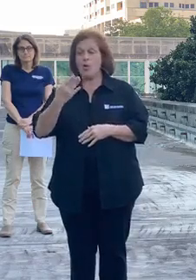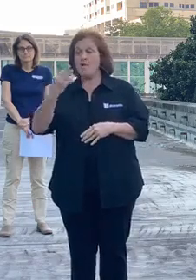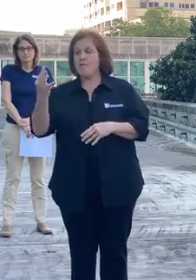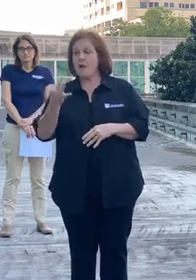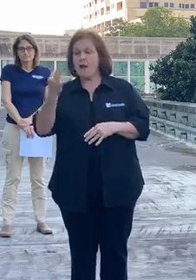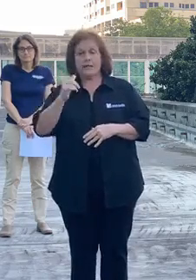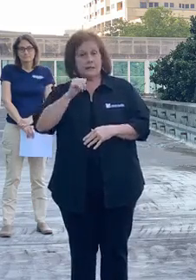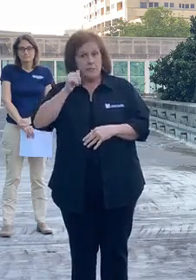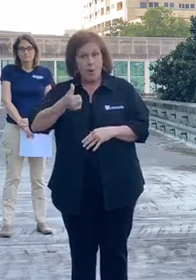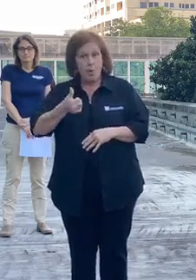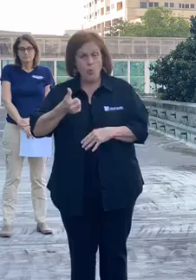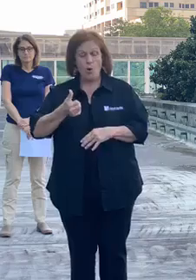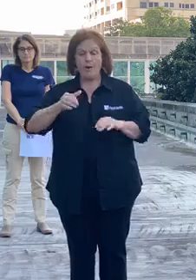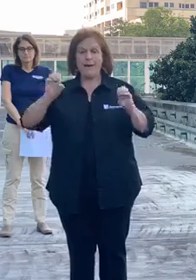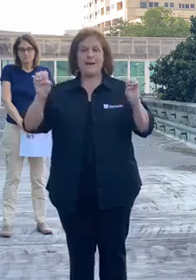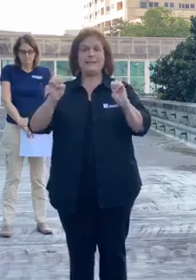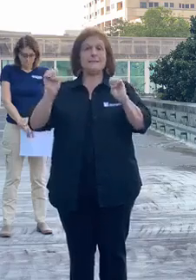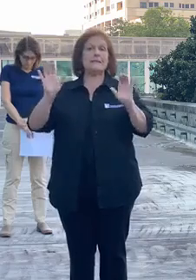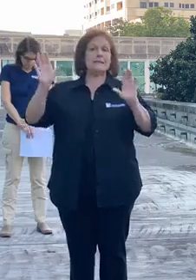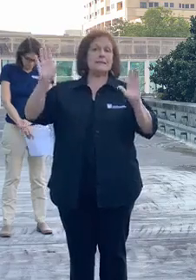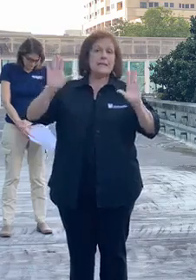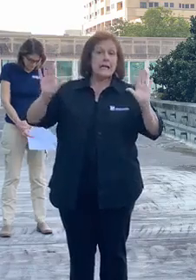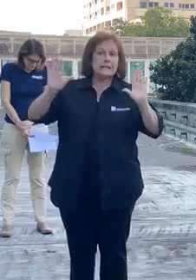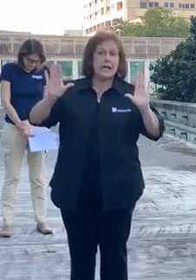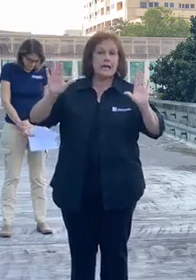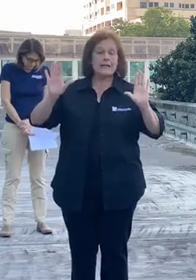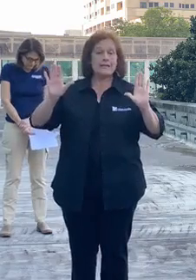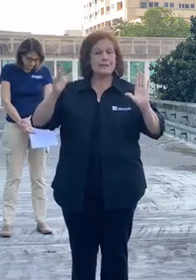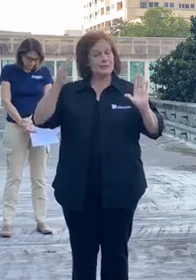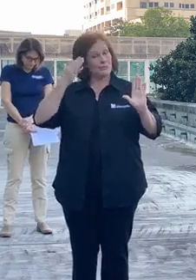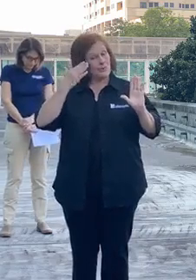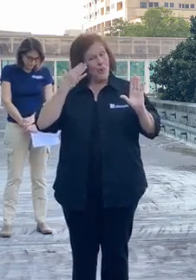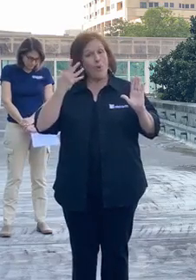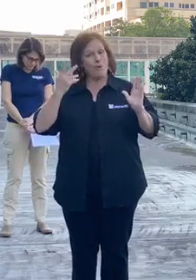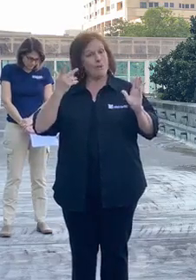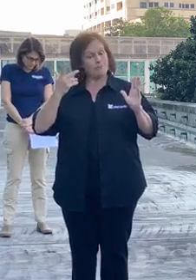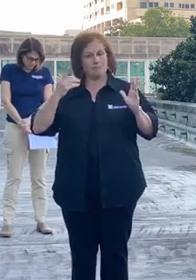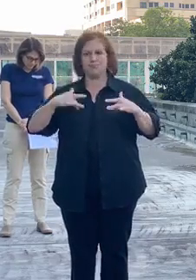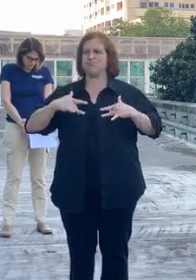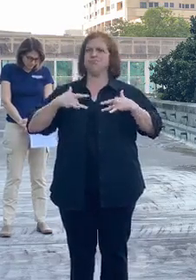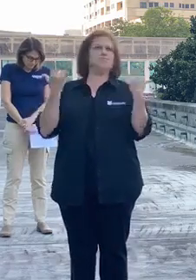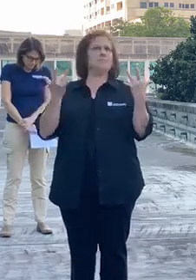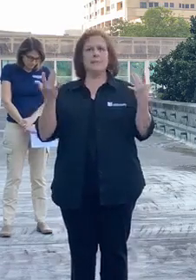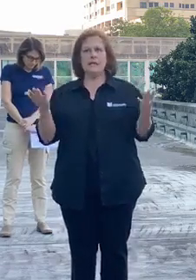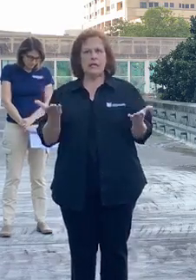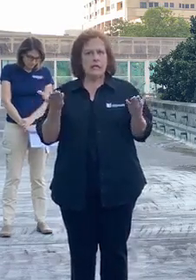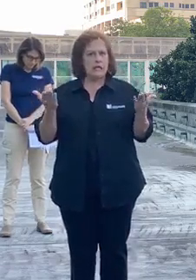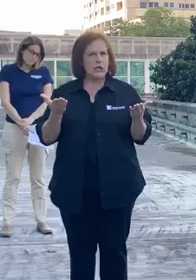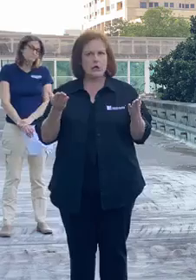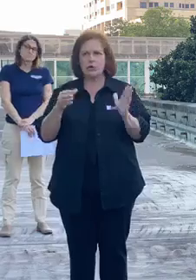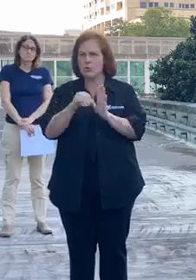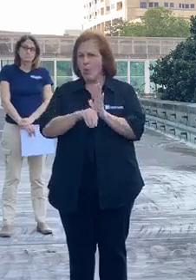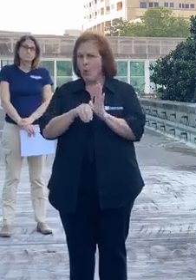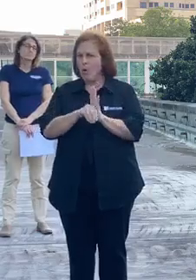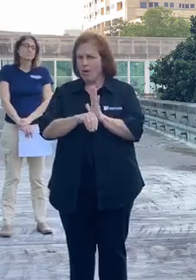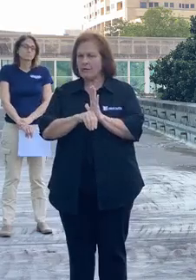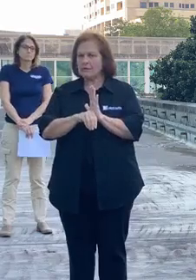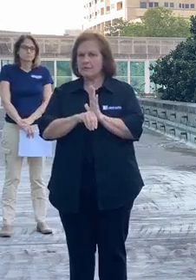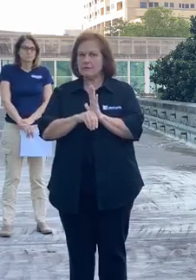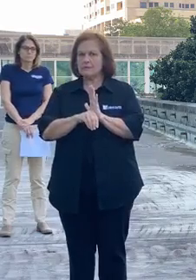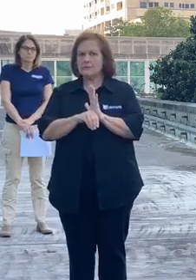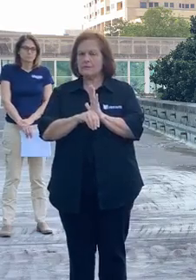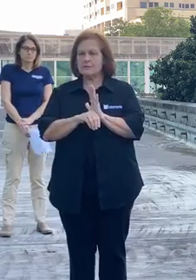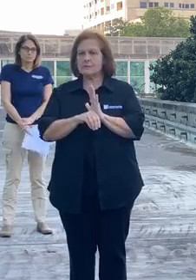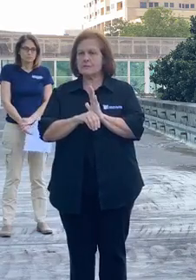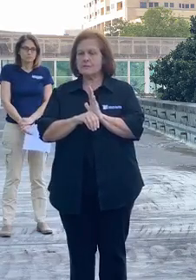tomorrow, Easter Sunday. This is a big, big time in the city of New Orleans for us culturally, even